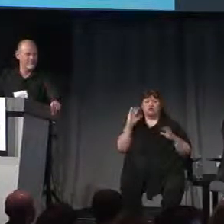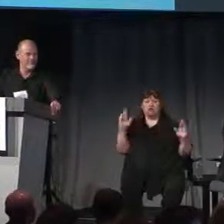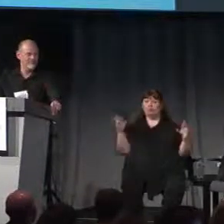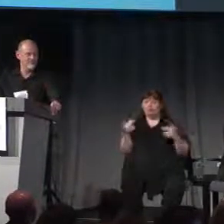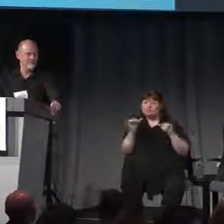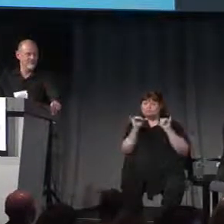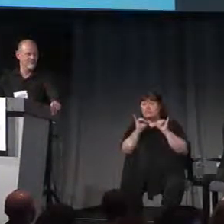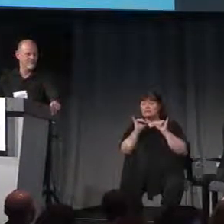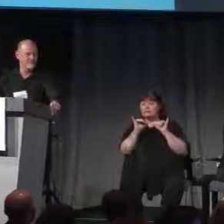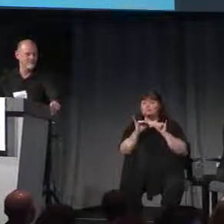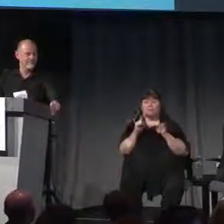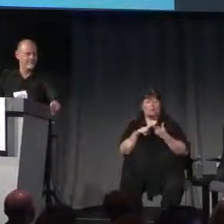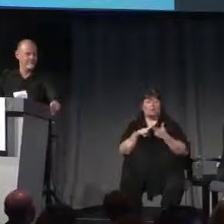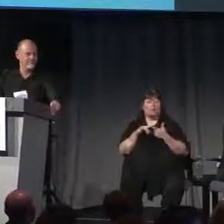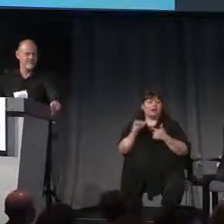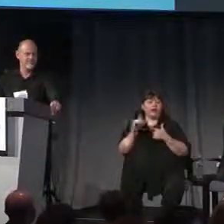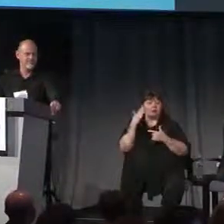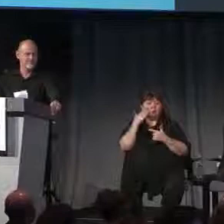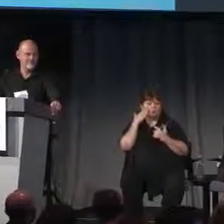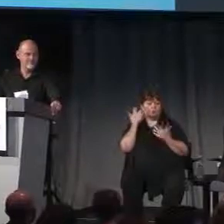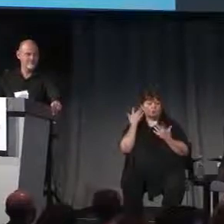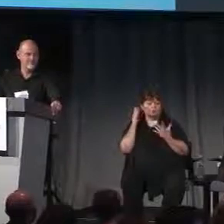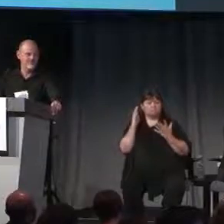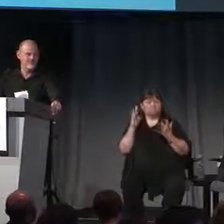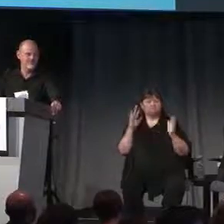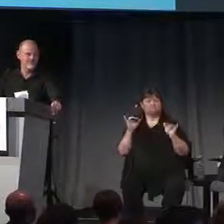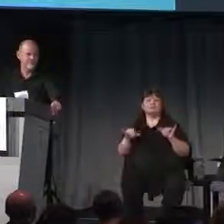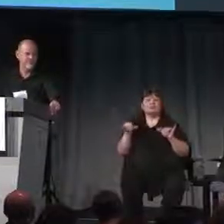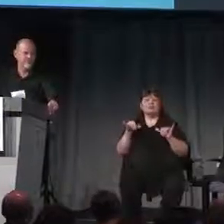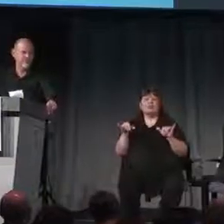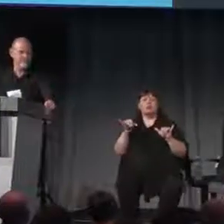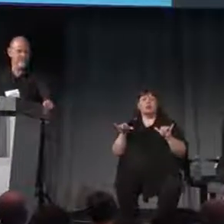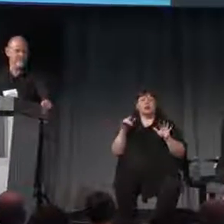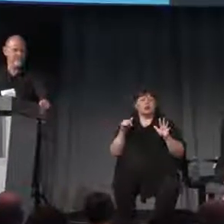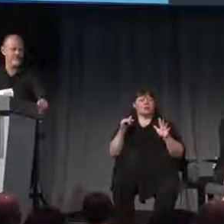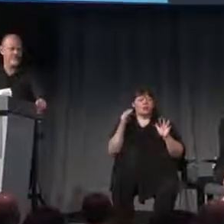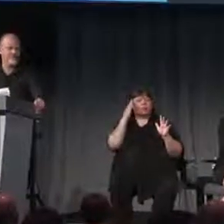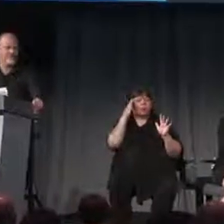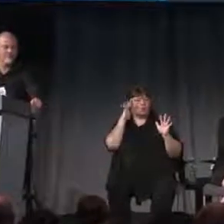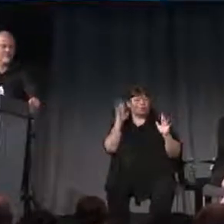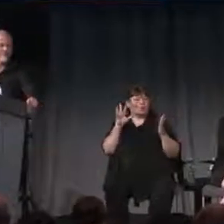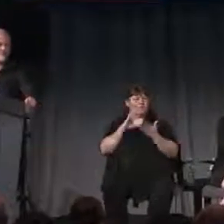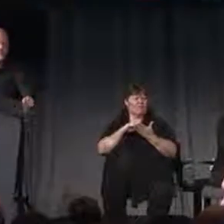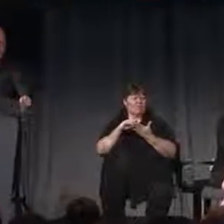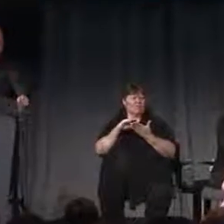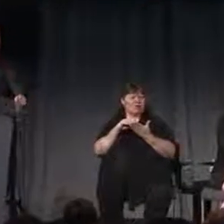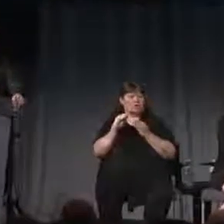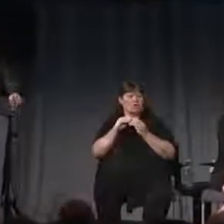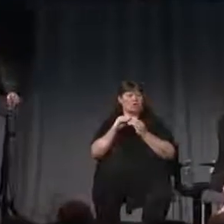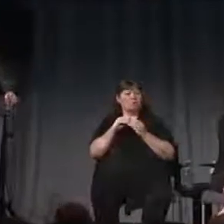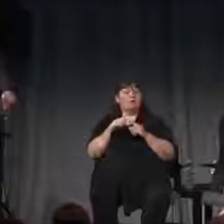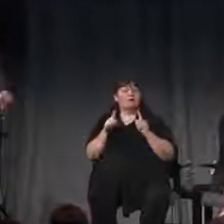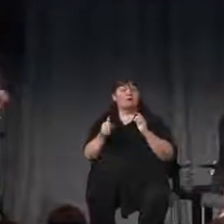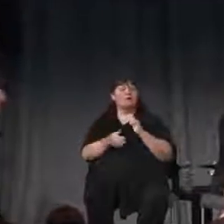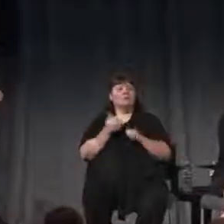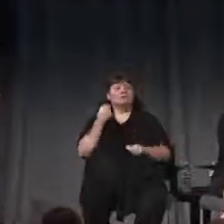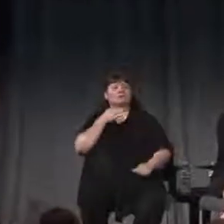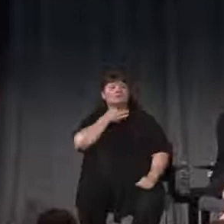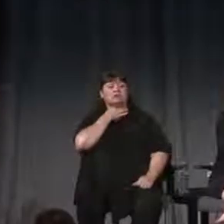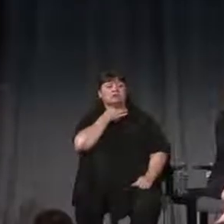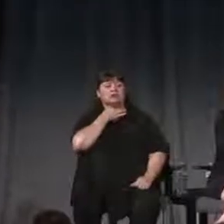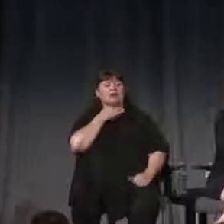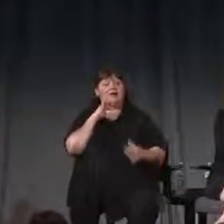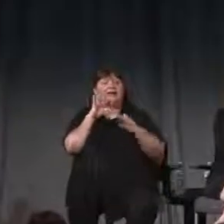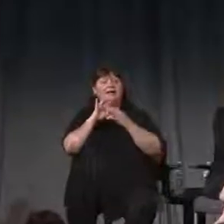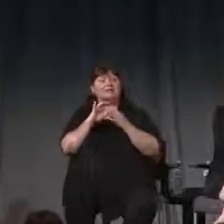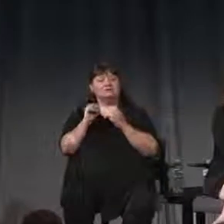is, or like you said, like if you've been in there for a while and you've kind of like learned you've learned a little bit. But I guess mostly I'm curious about the connection with the